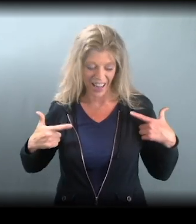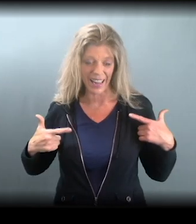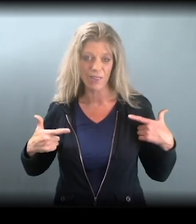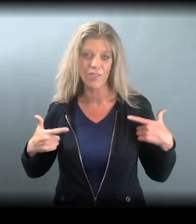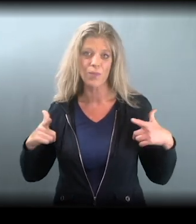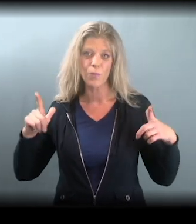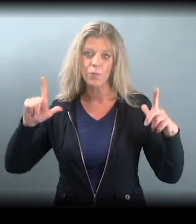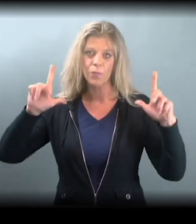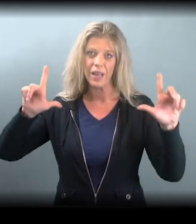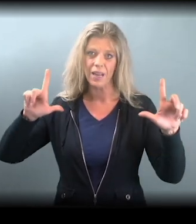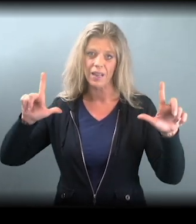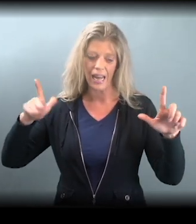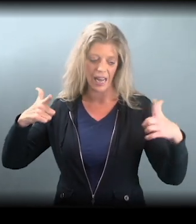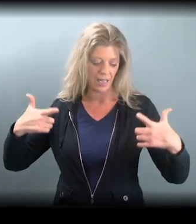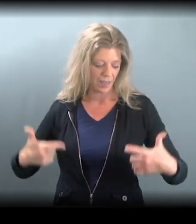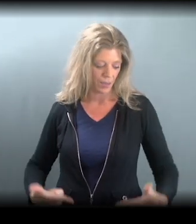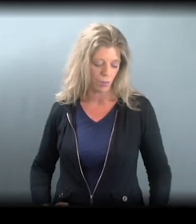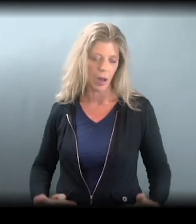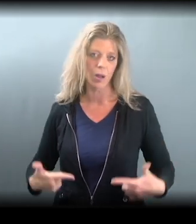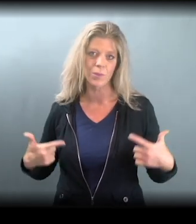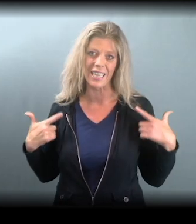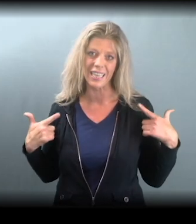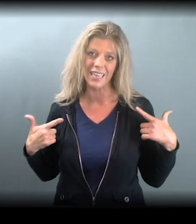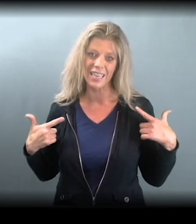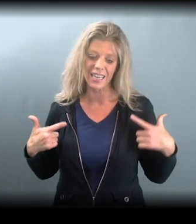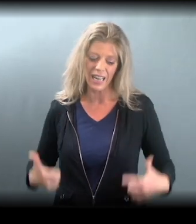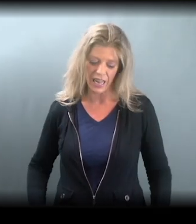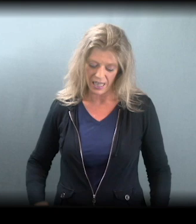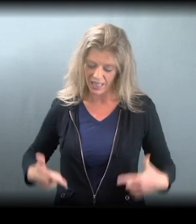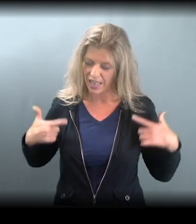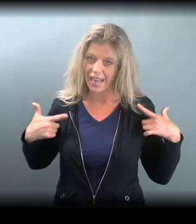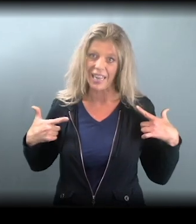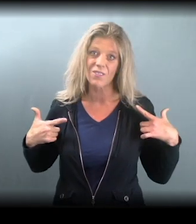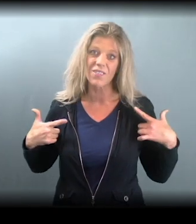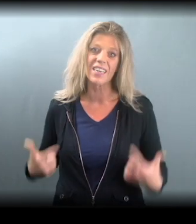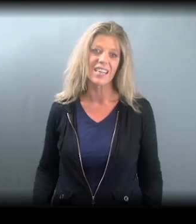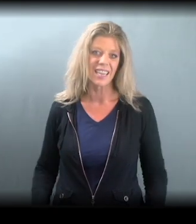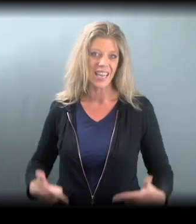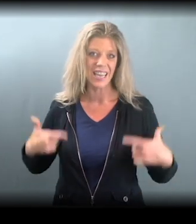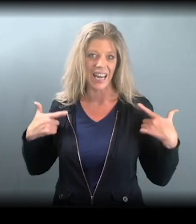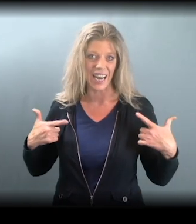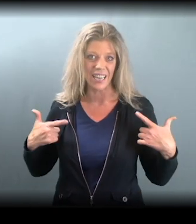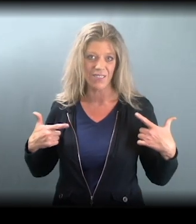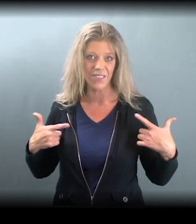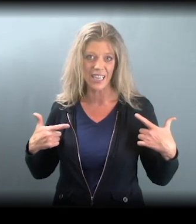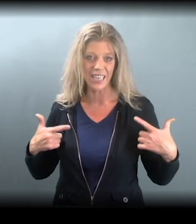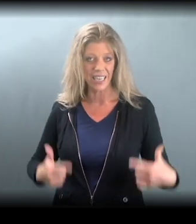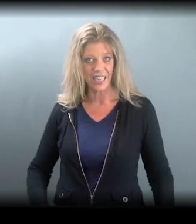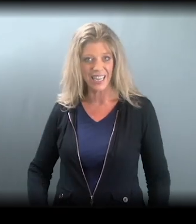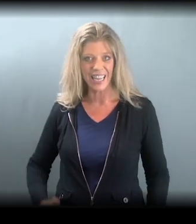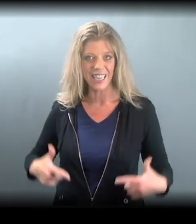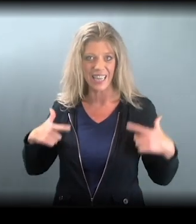Life, L hands, palm in. Life, life,